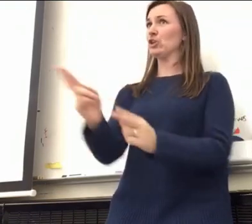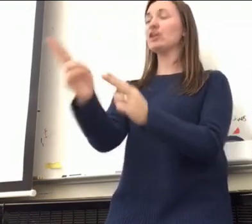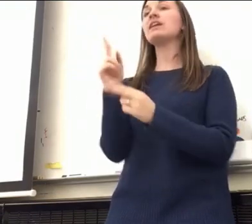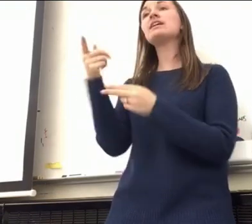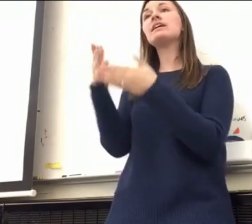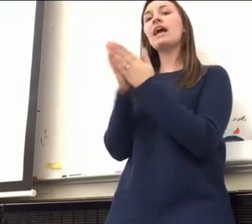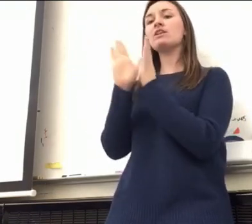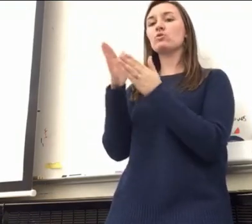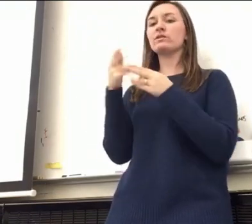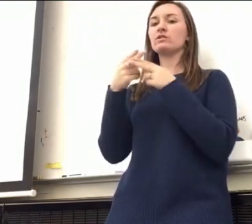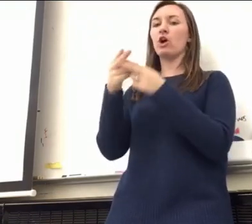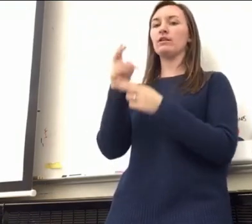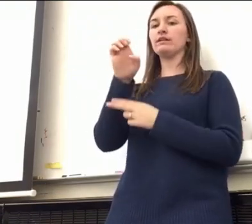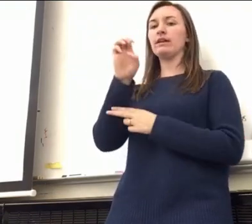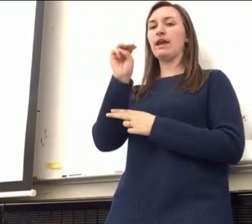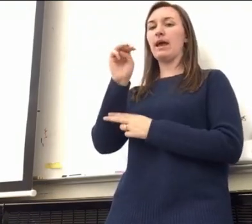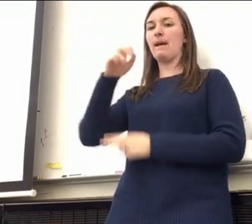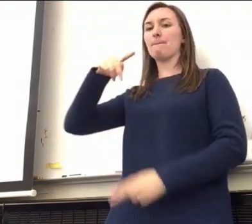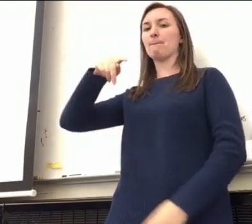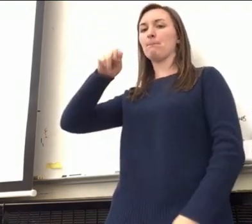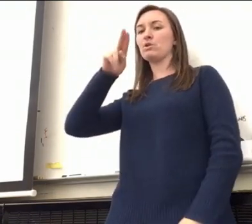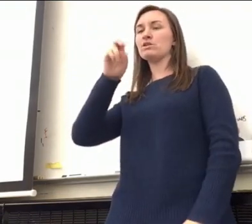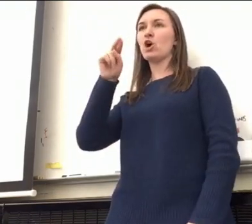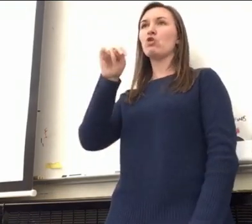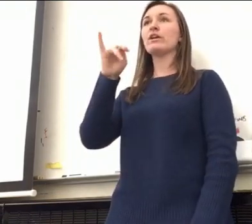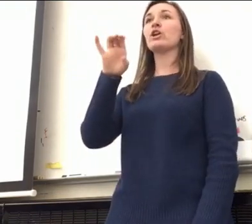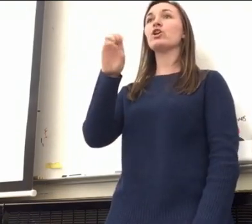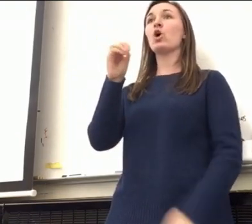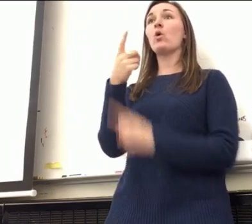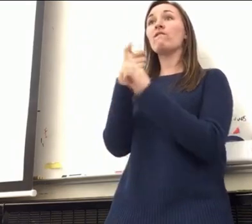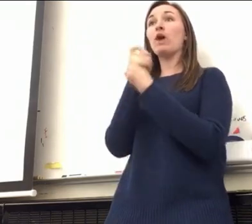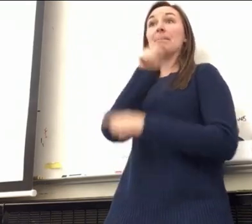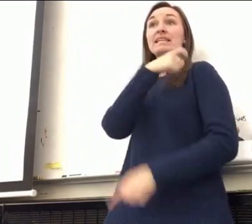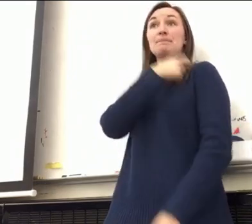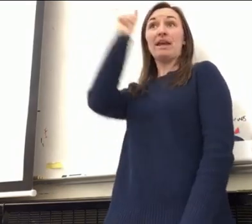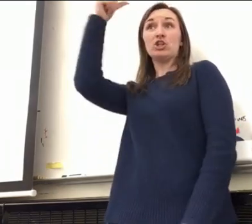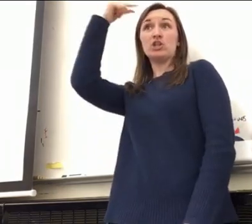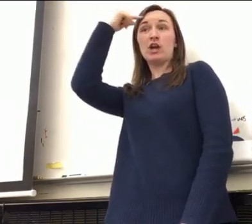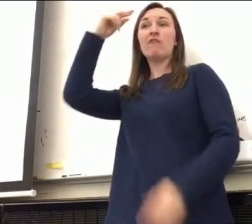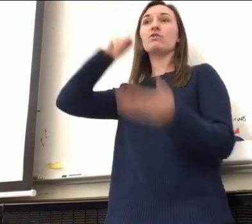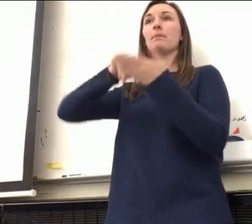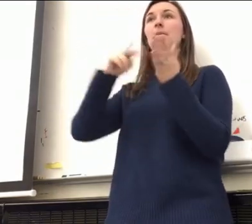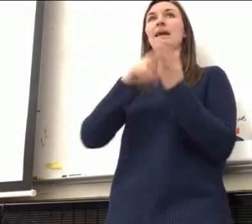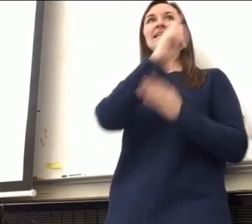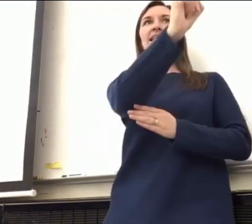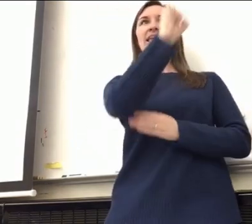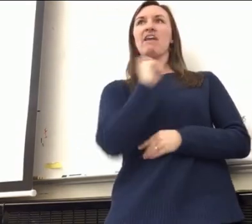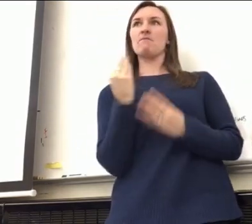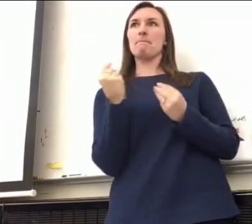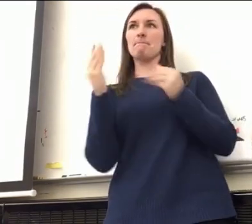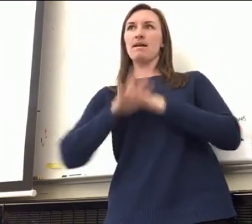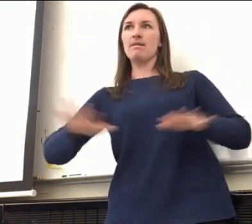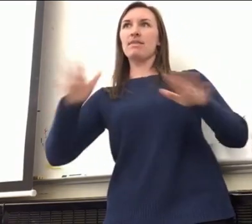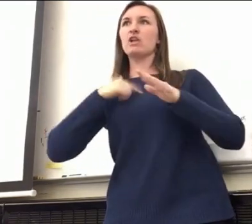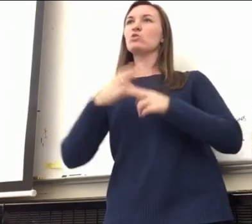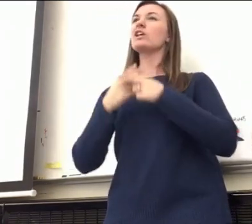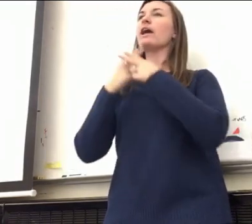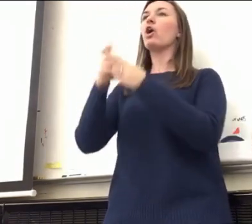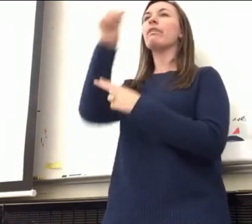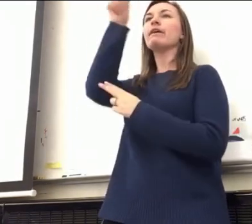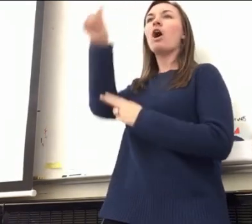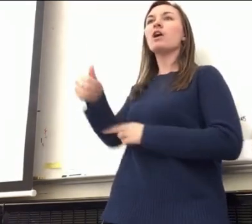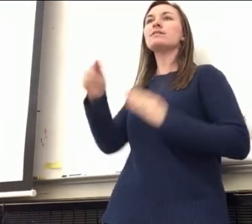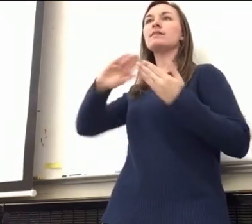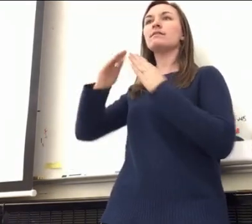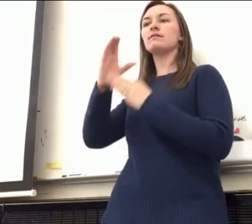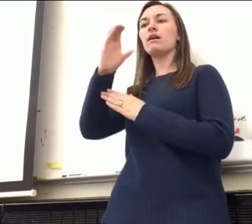called an impresario from the Spanish government. Basically, the impresario is going to give him a plot of land, which he's going to call the Austin Colony.